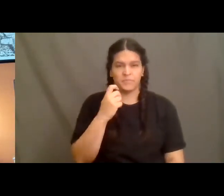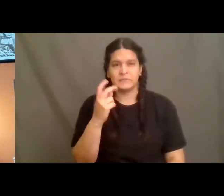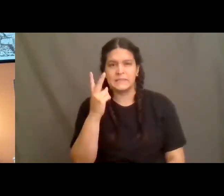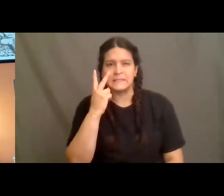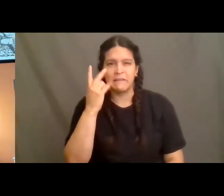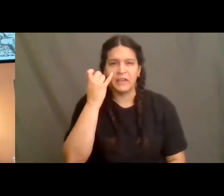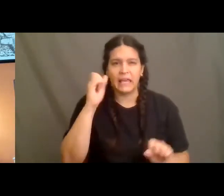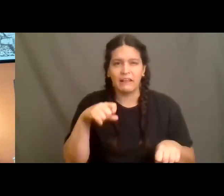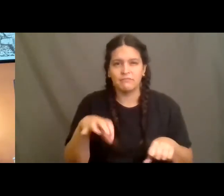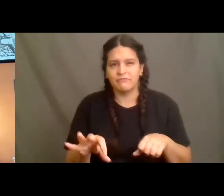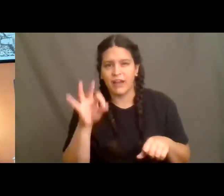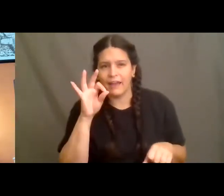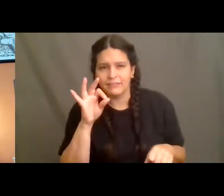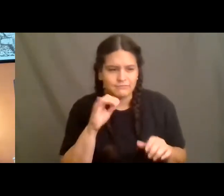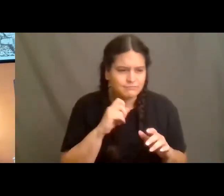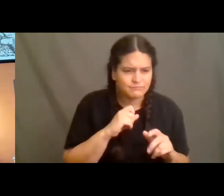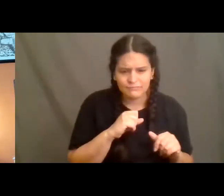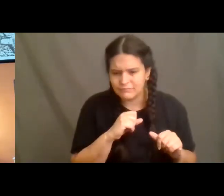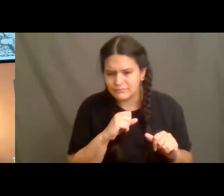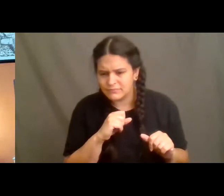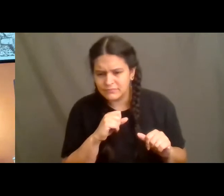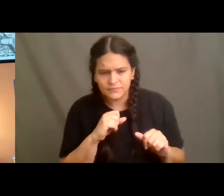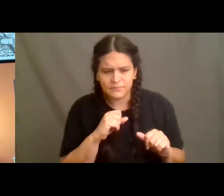one. I put it here.